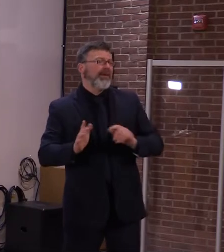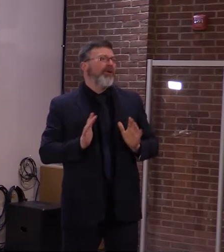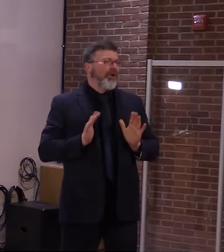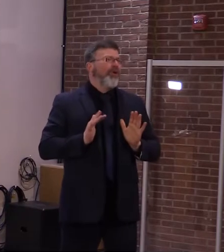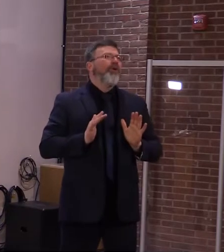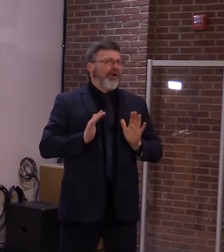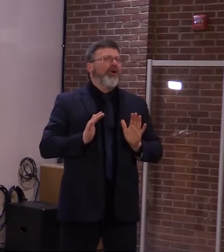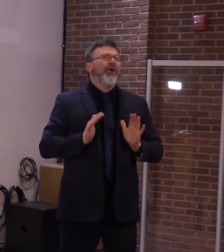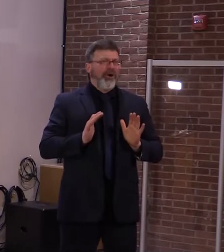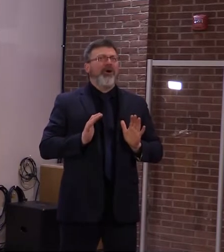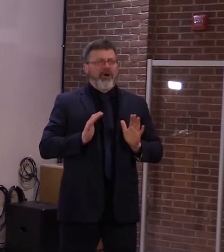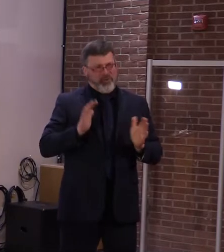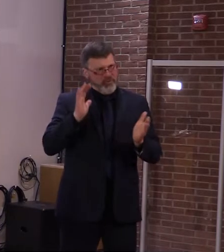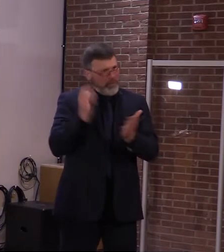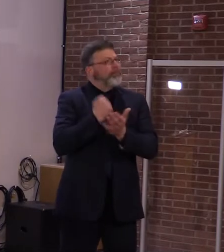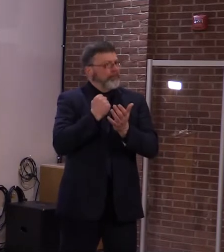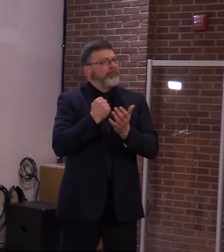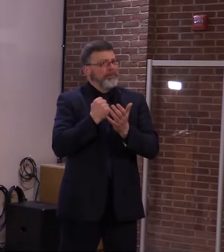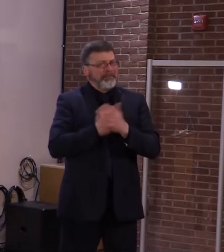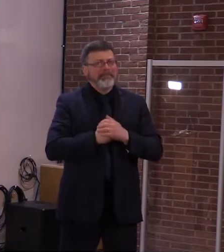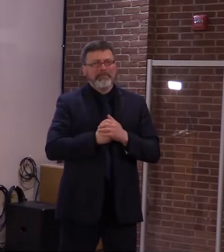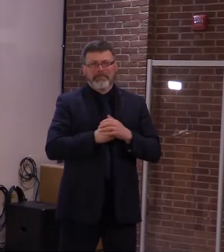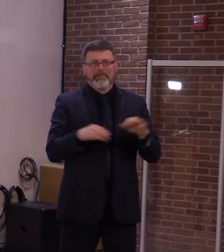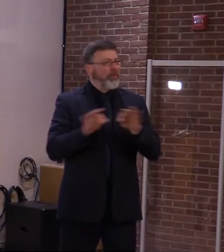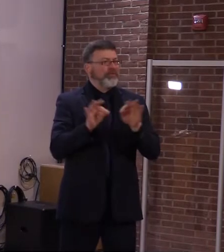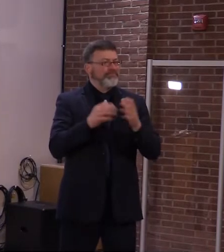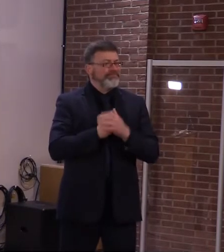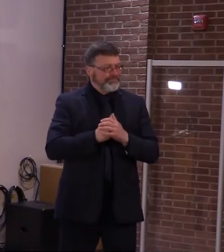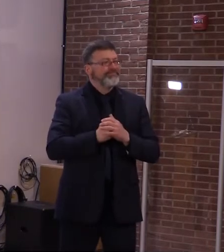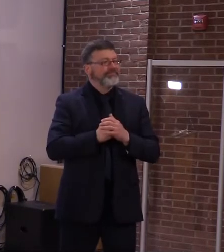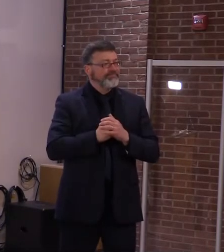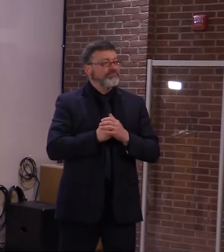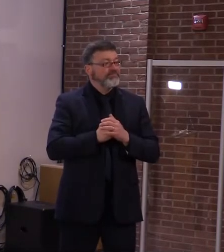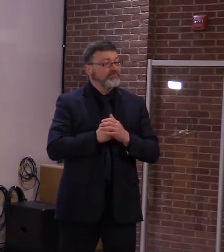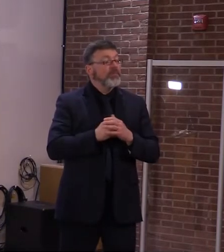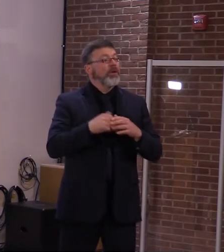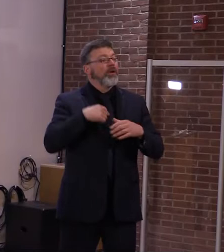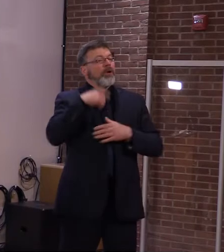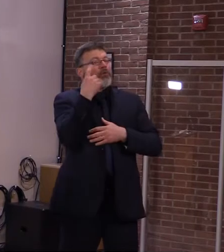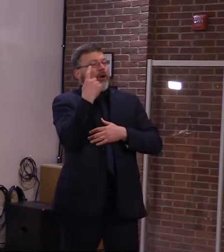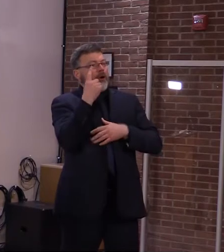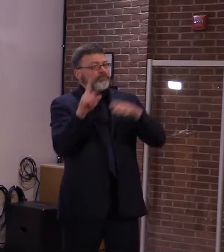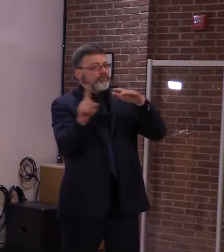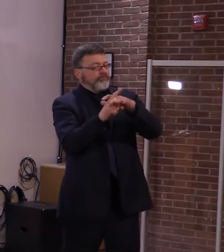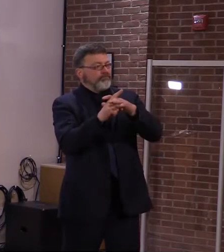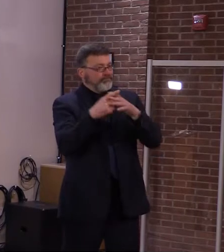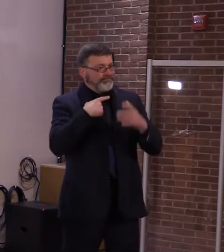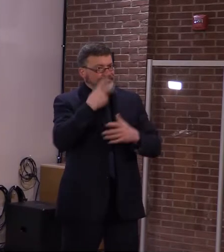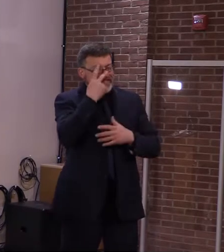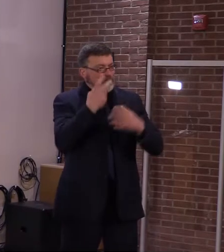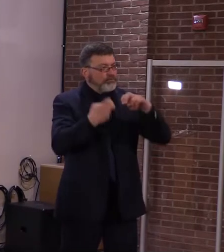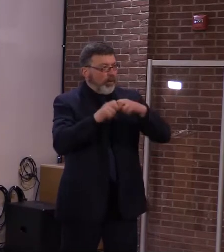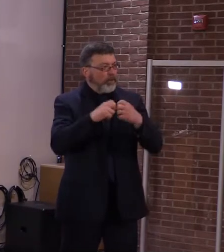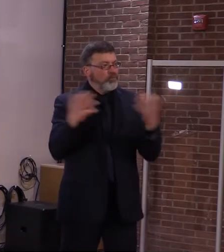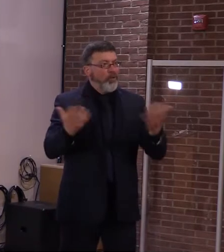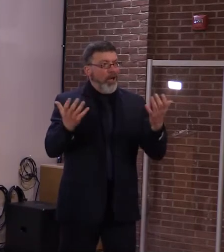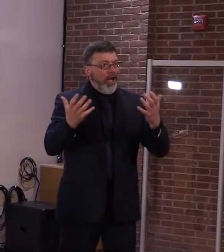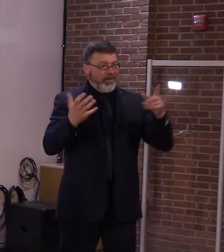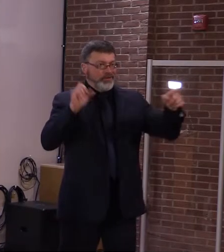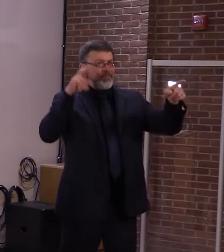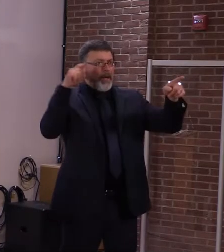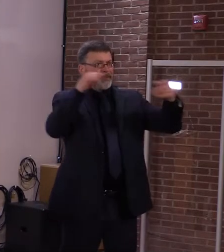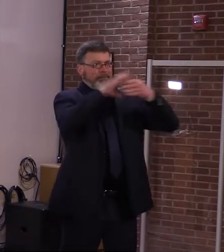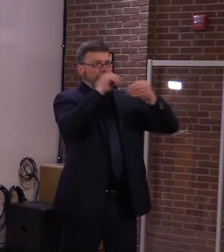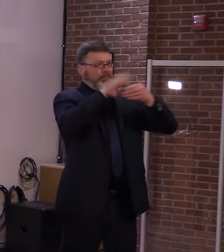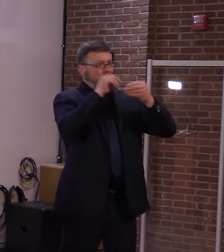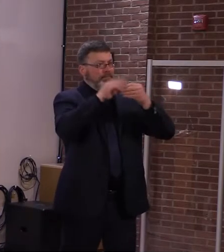we heard about from the superintendents, and this is true for many sectors, is staffing. There are